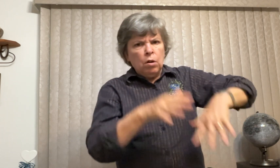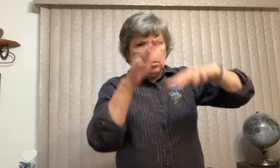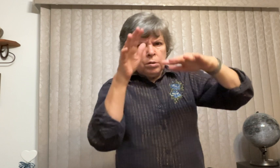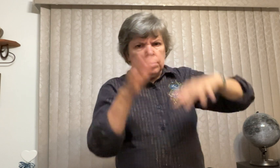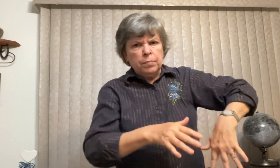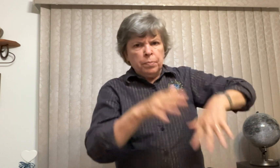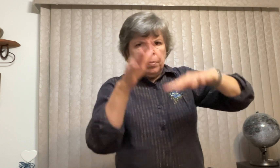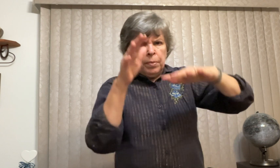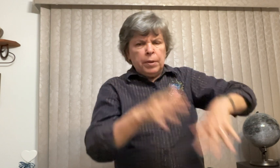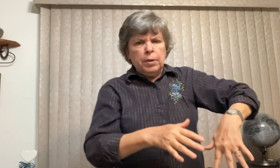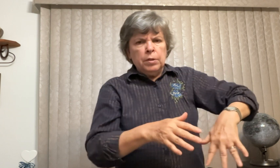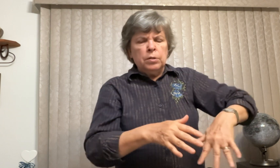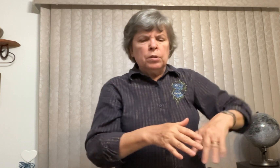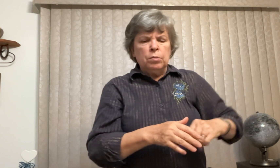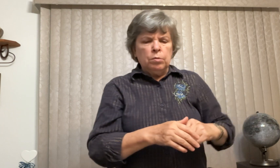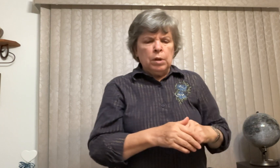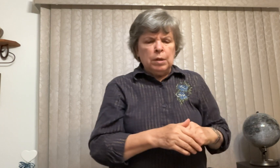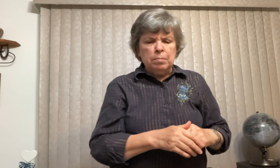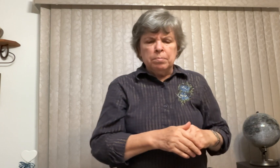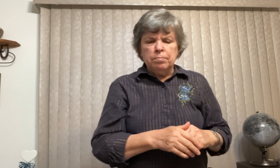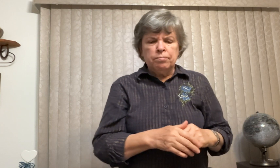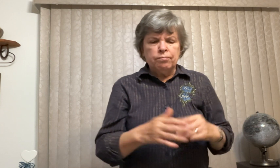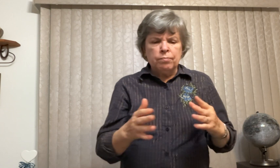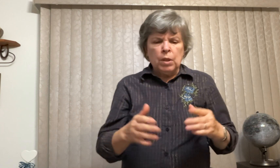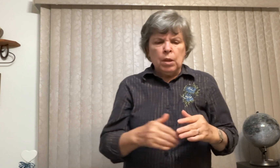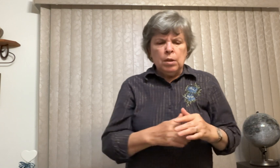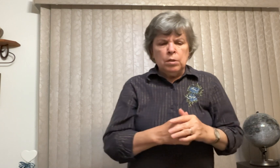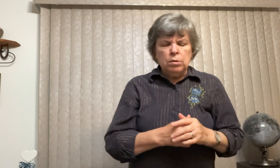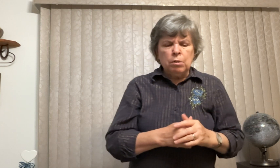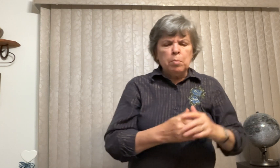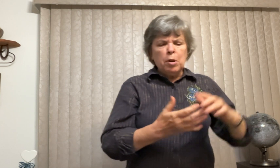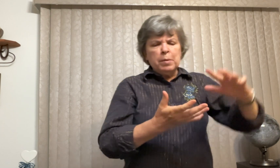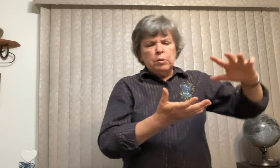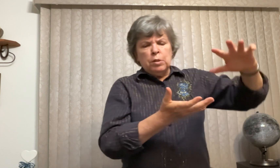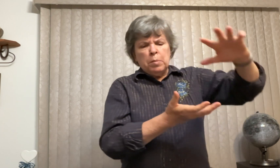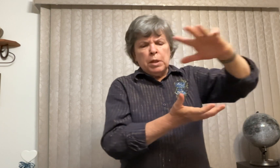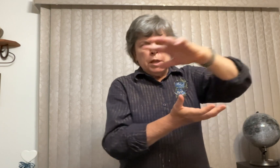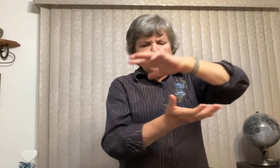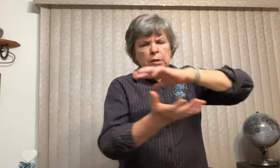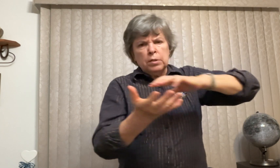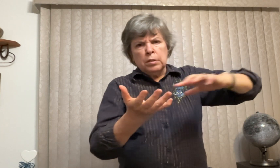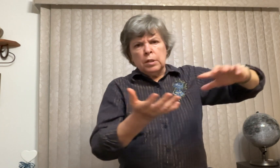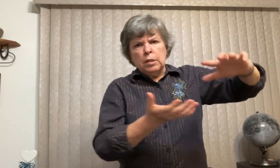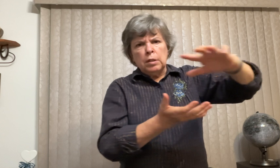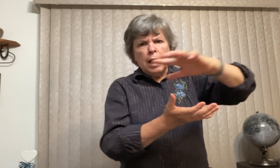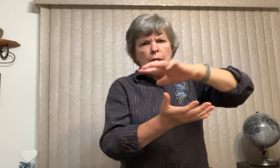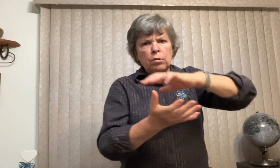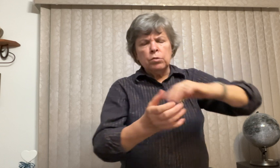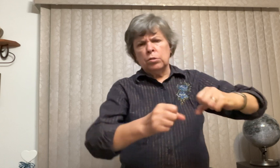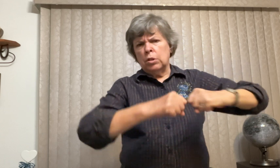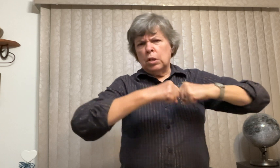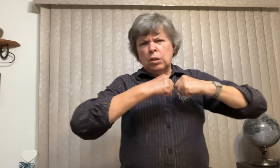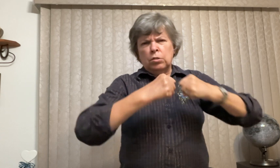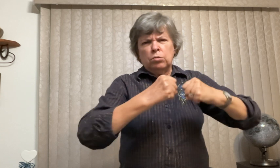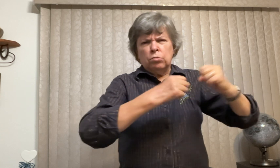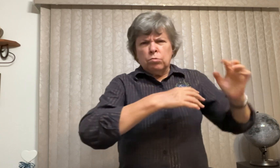hard. So, so I'll probably do something like this, and clouds,